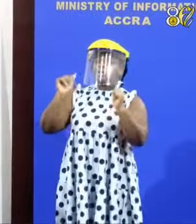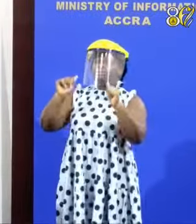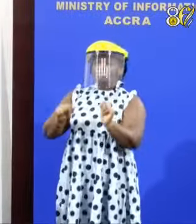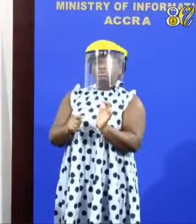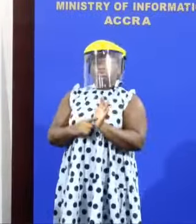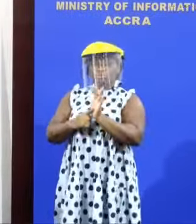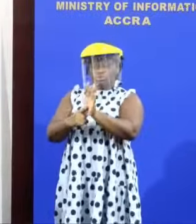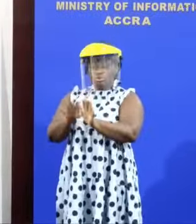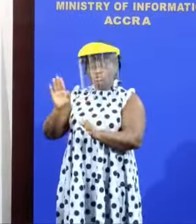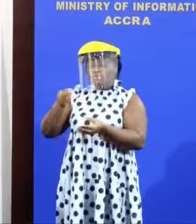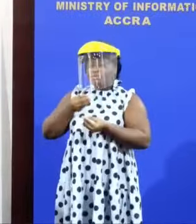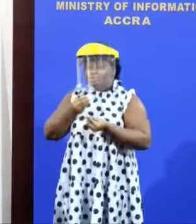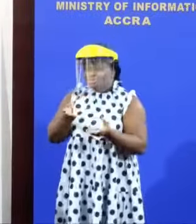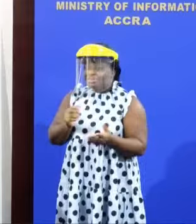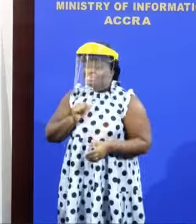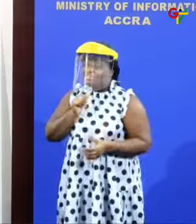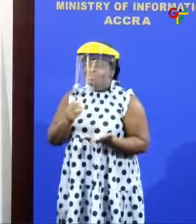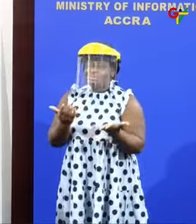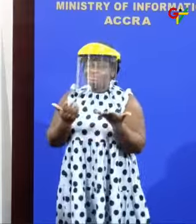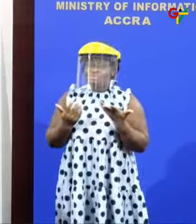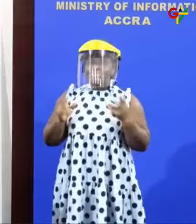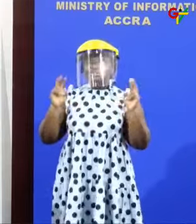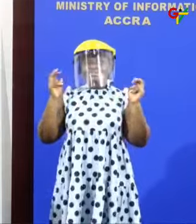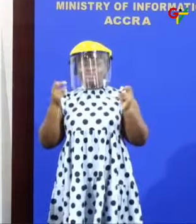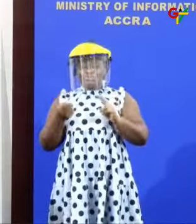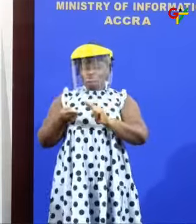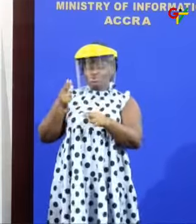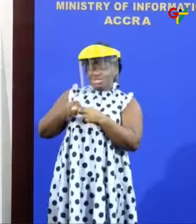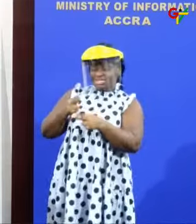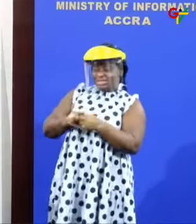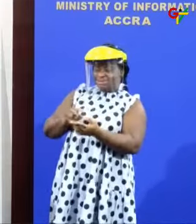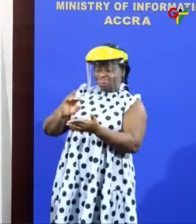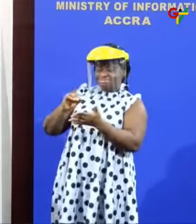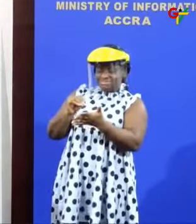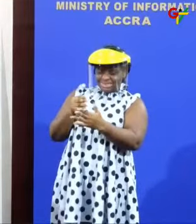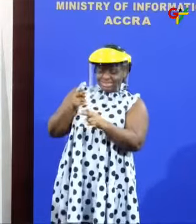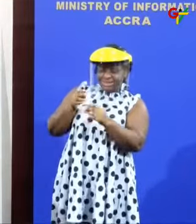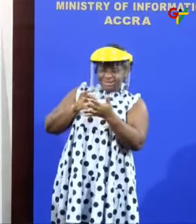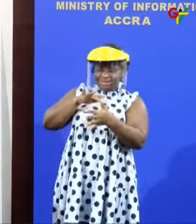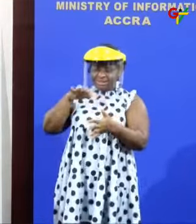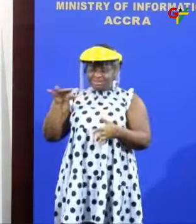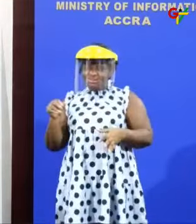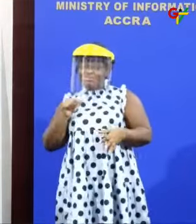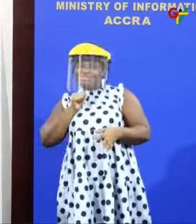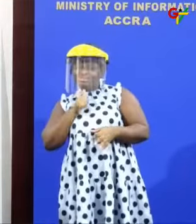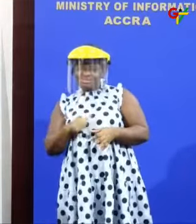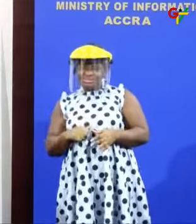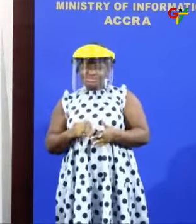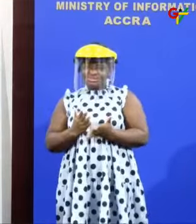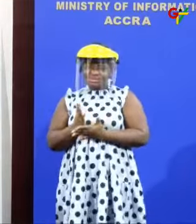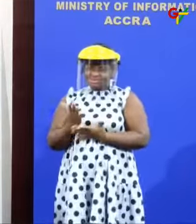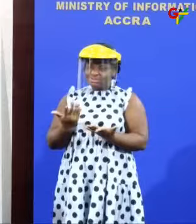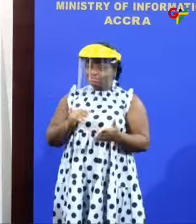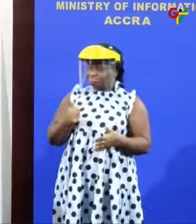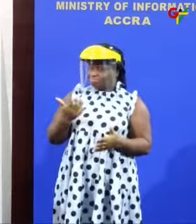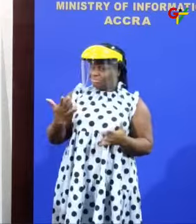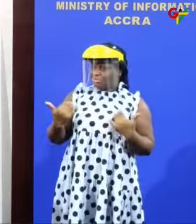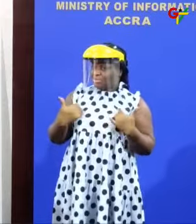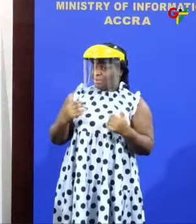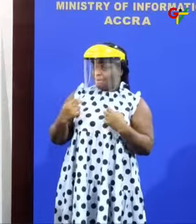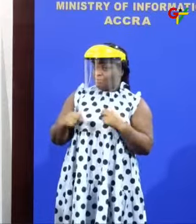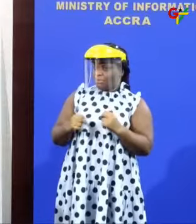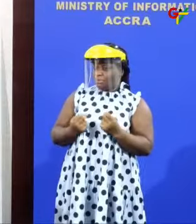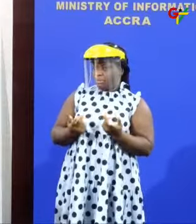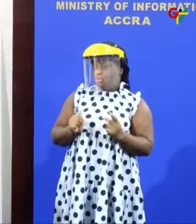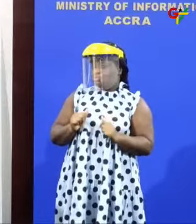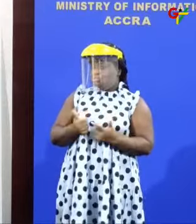the information. We don't want a situation where your name is mixed up, it's not spelled properly, your age doesn't match, and then create a problem for us. So we